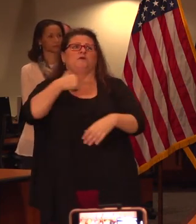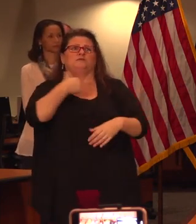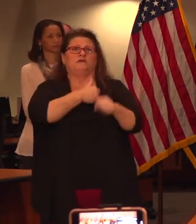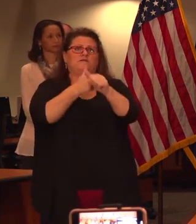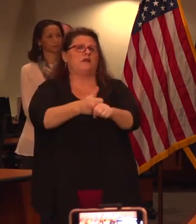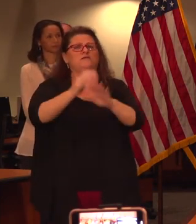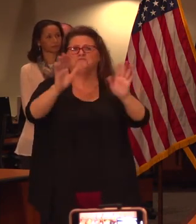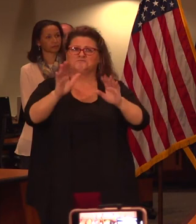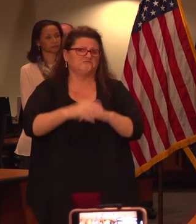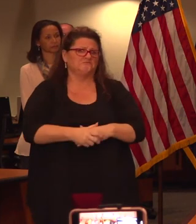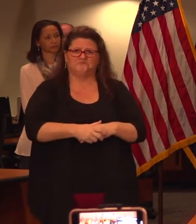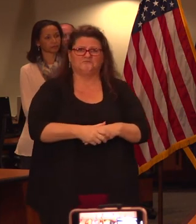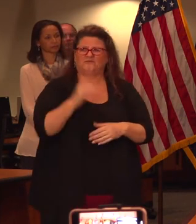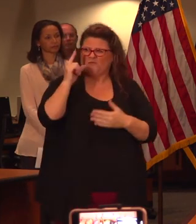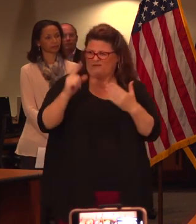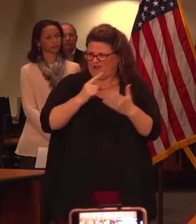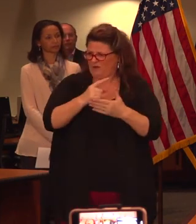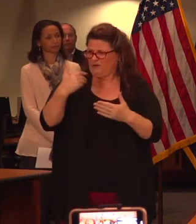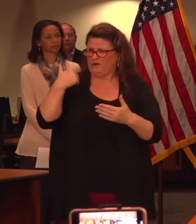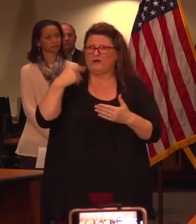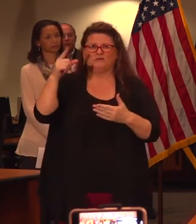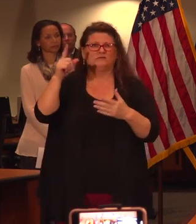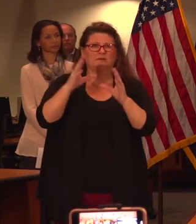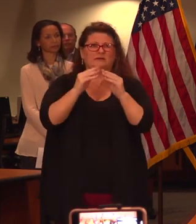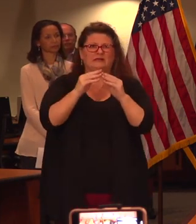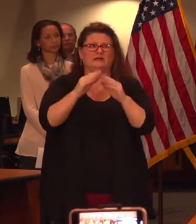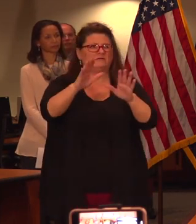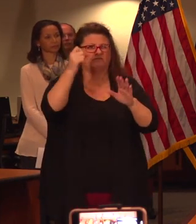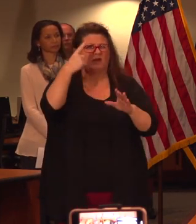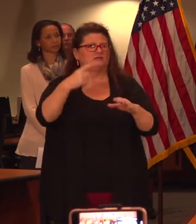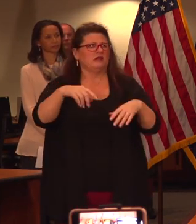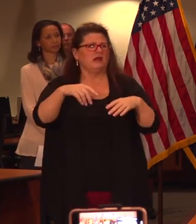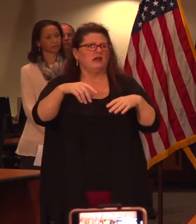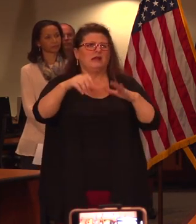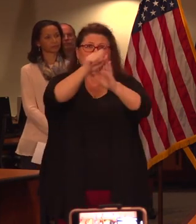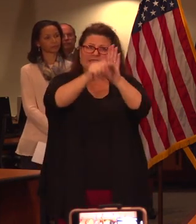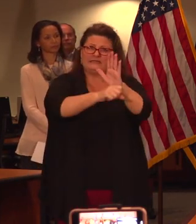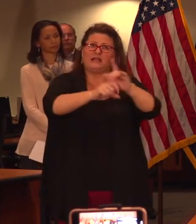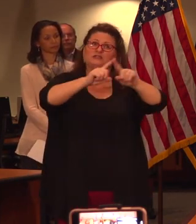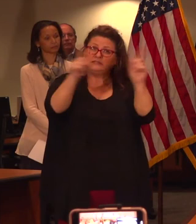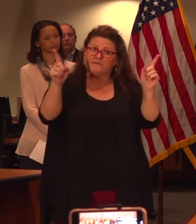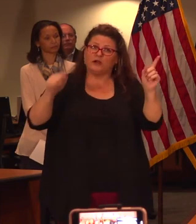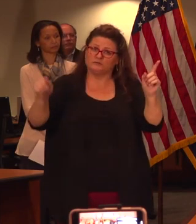ago that every state is different, and parts of the states are different from other parts, but there are a lot of